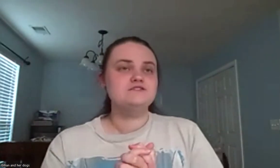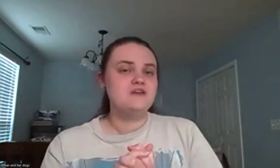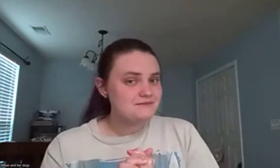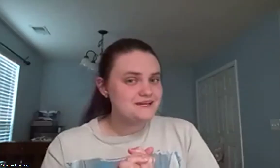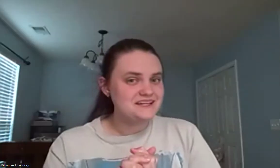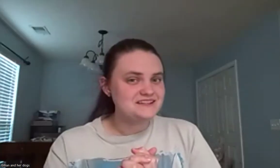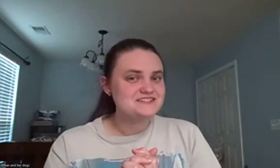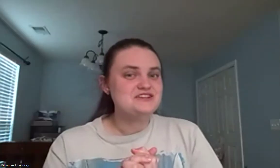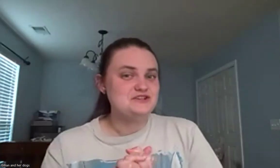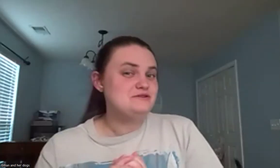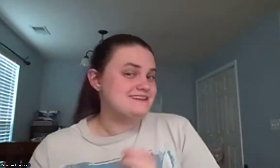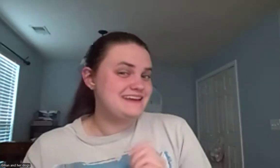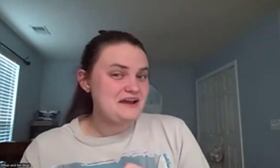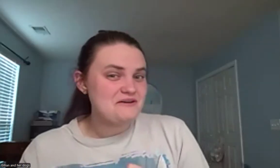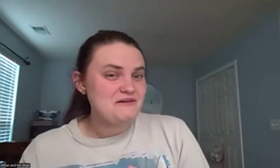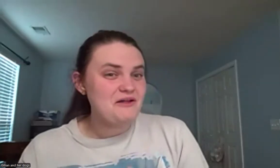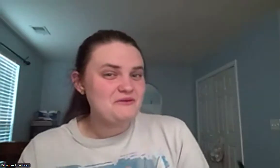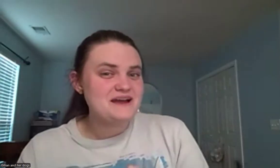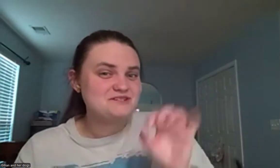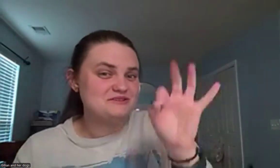that means you can count all the way up to